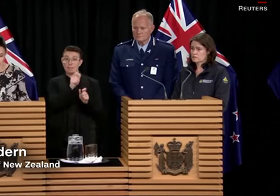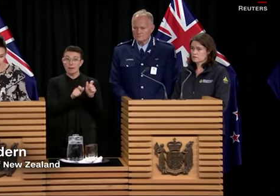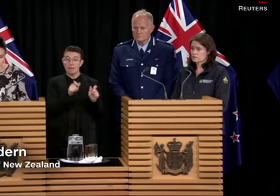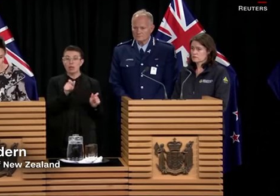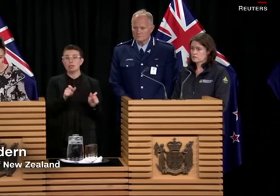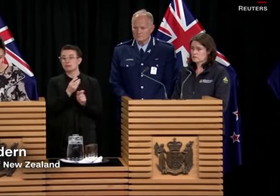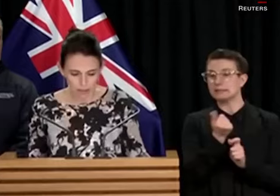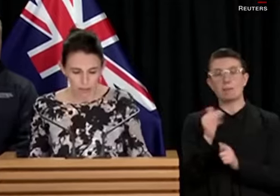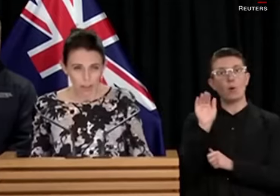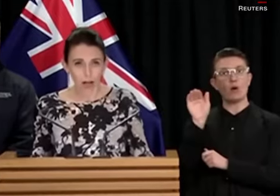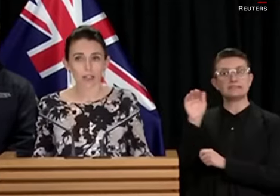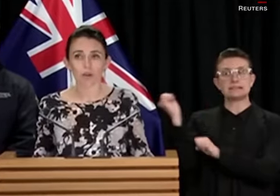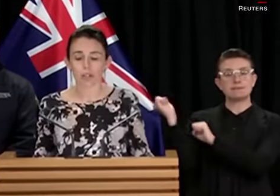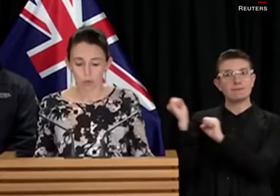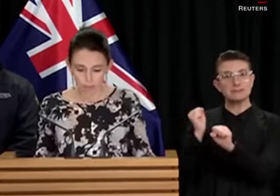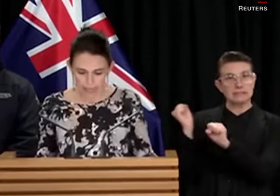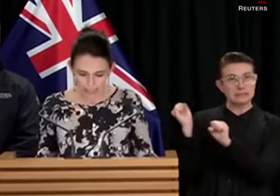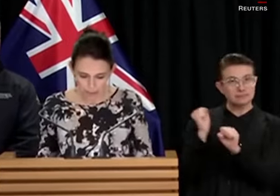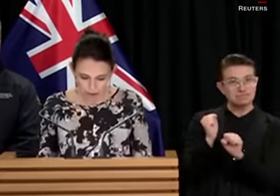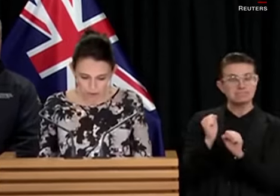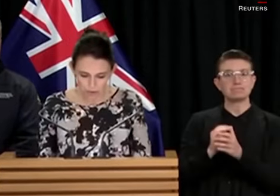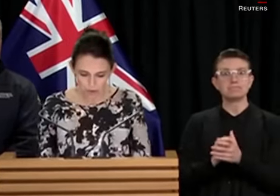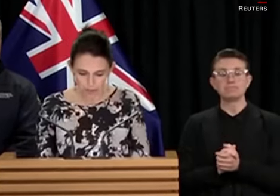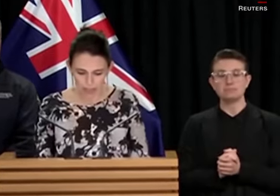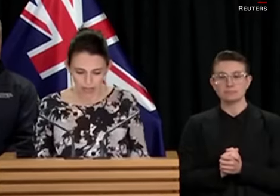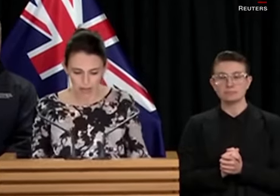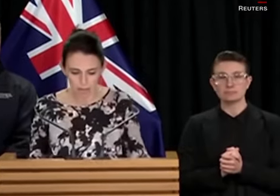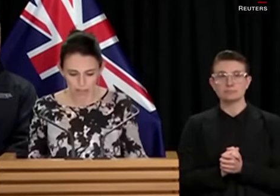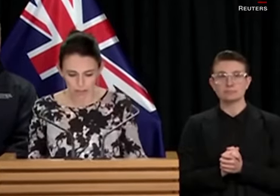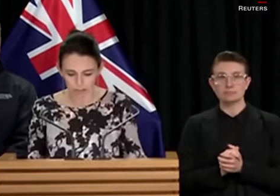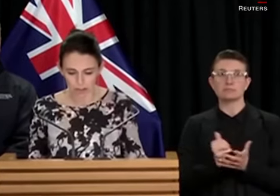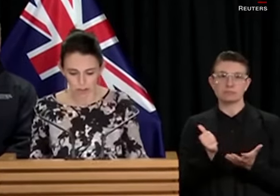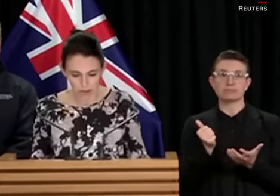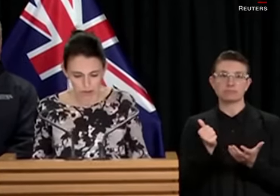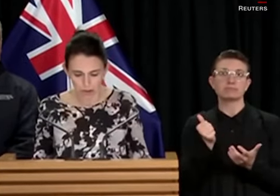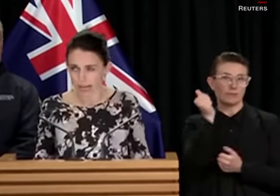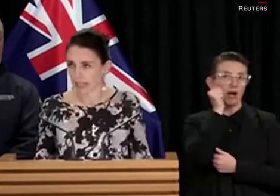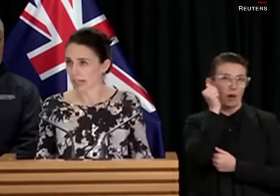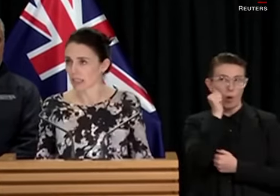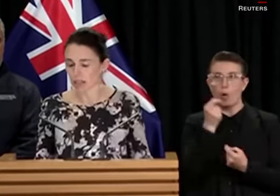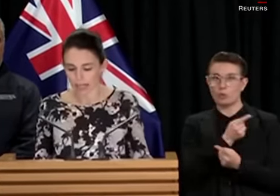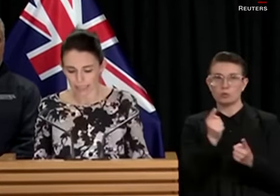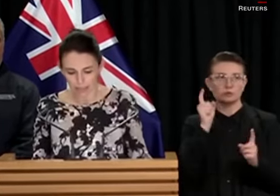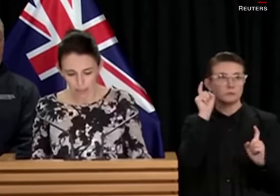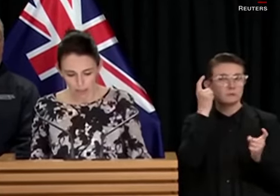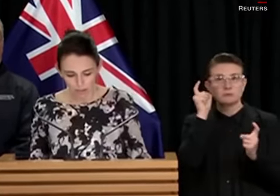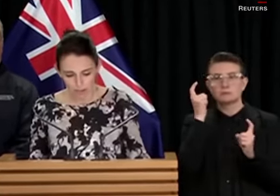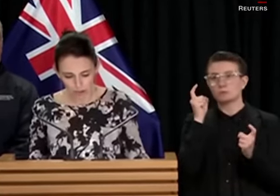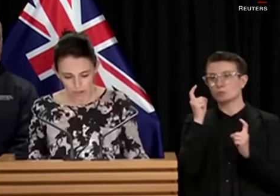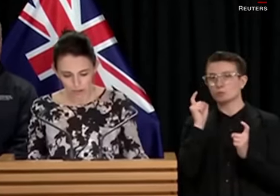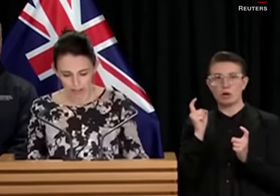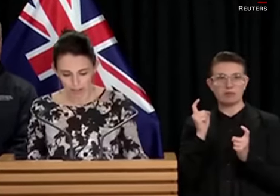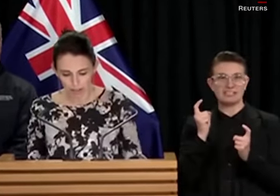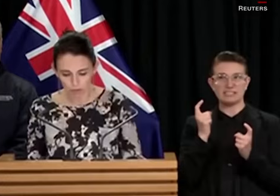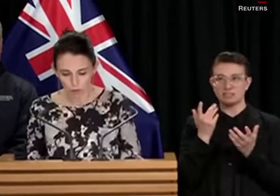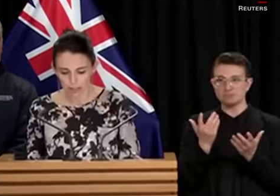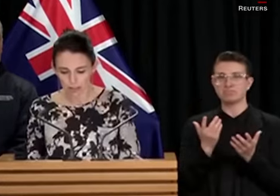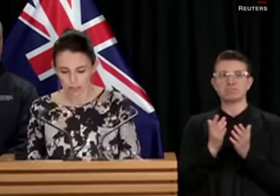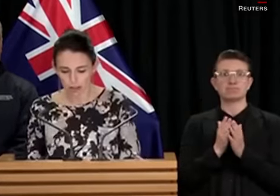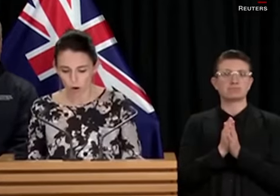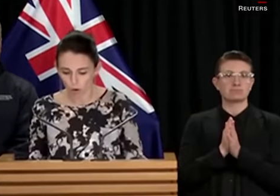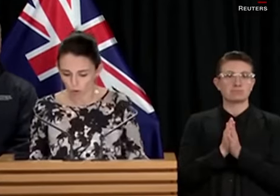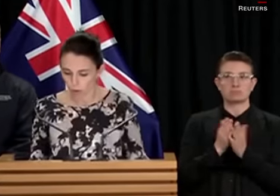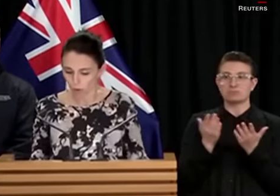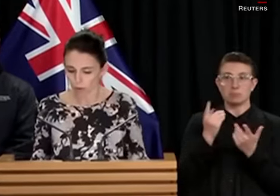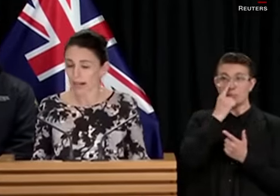from overseas. I know there will be a huge amount of concern and anxiety for those who have loved